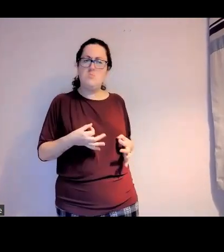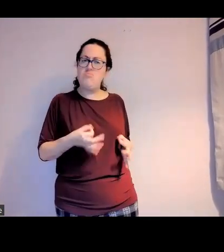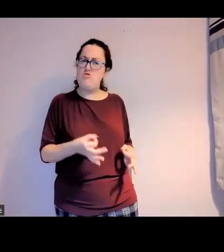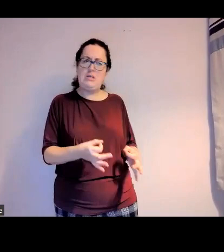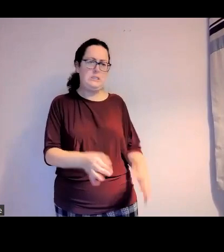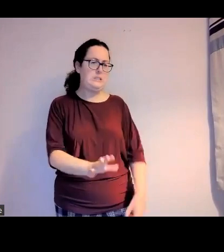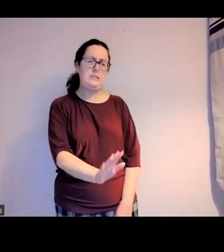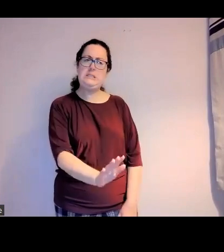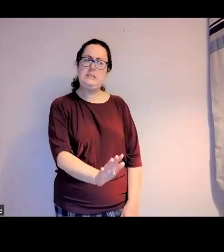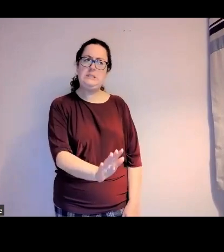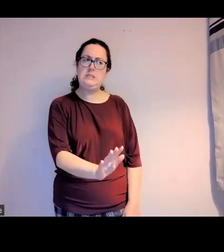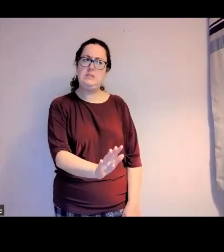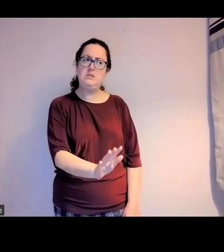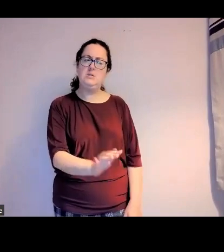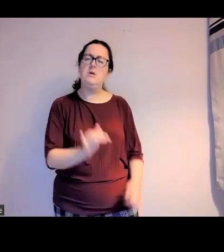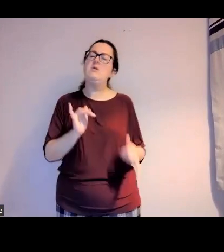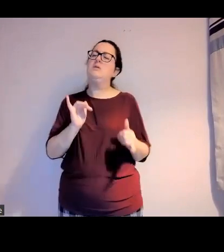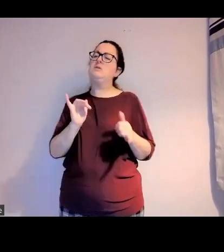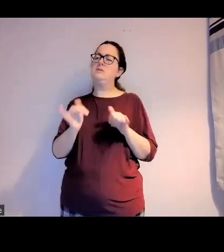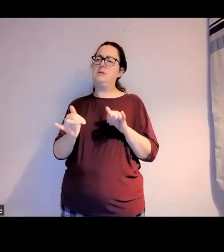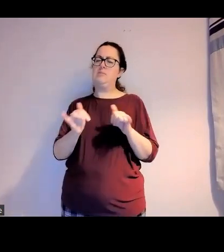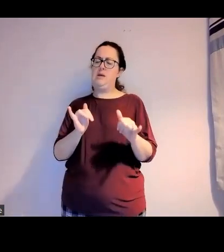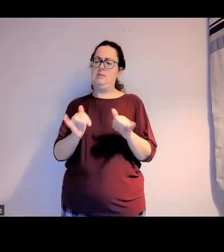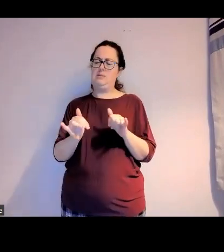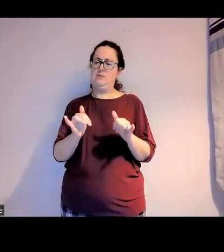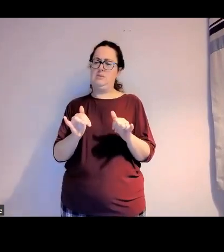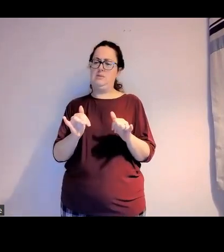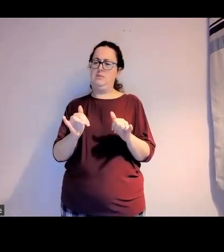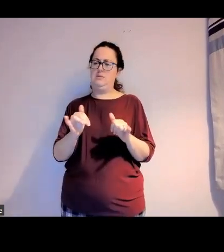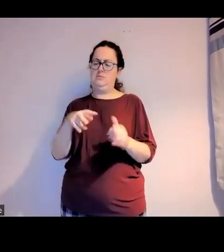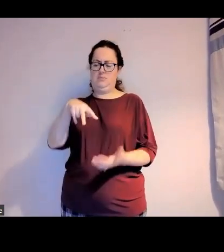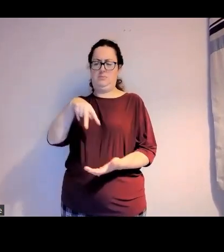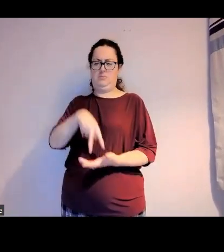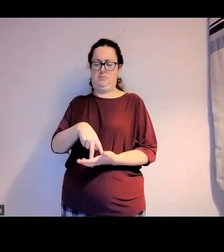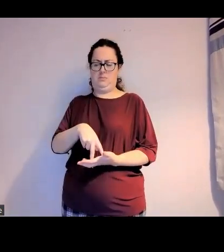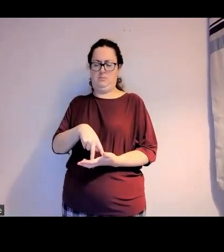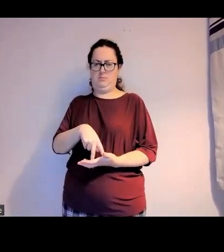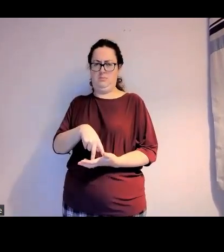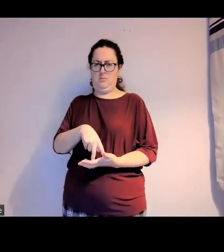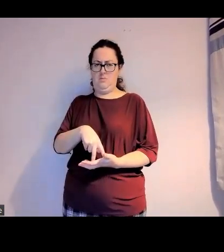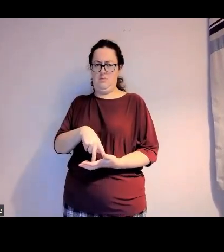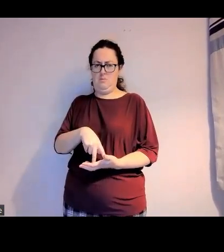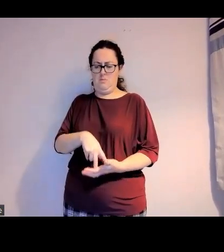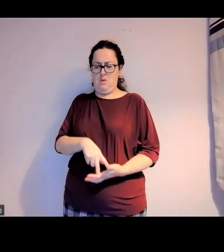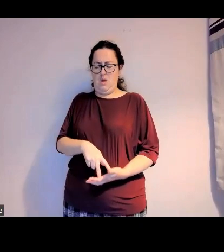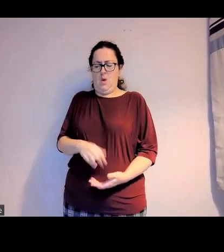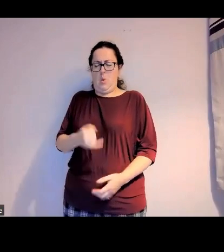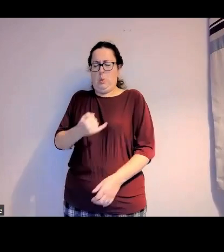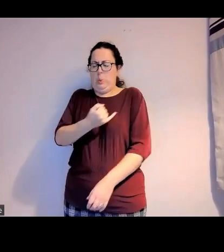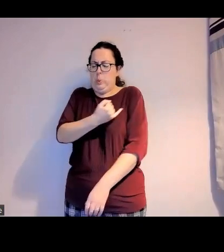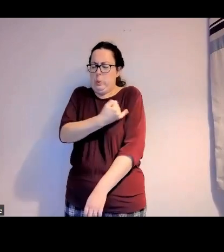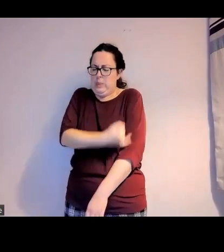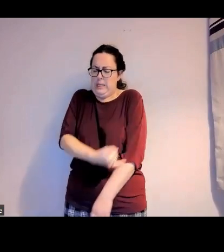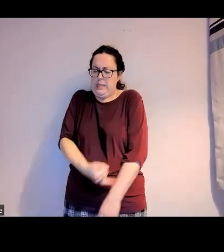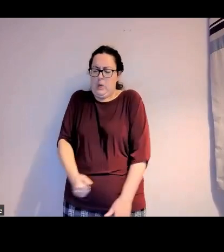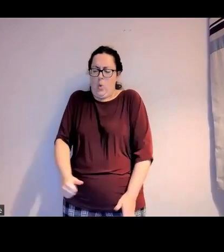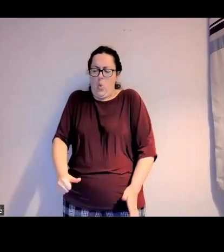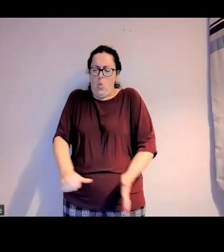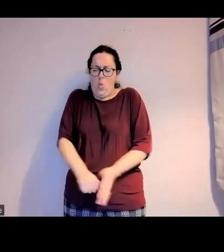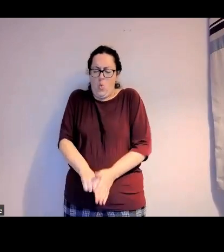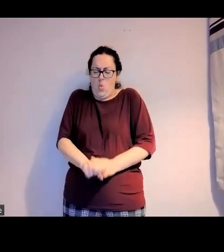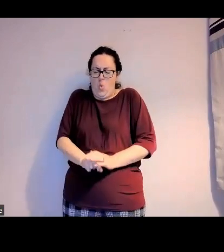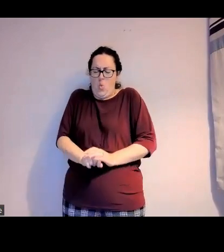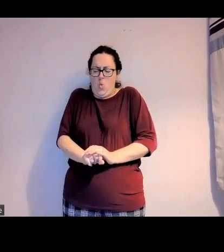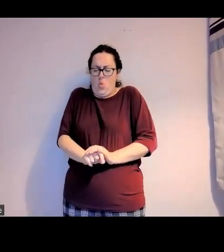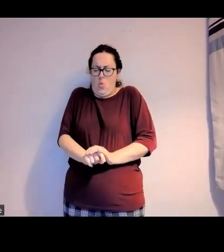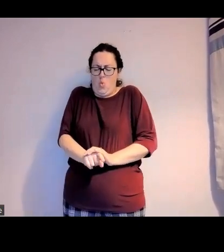procrastinate. Sometimes I'm standing there with a weak and difficult flow. I wonder,